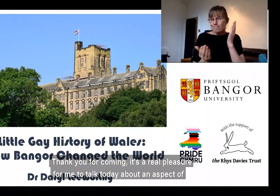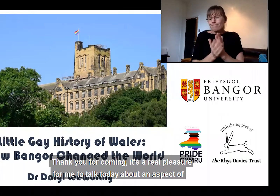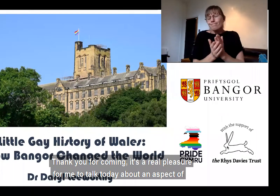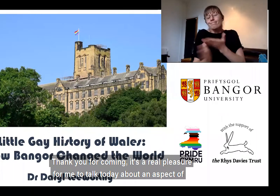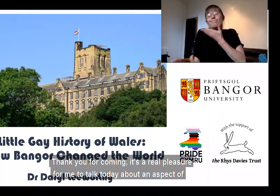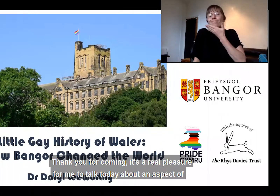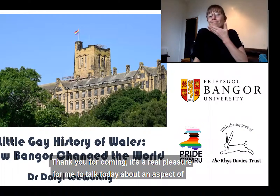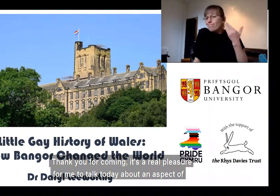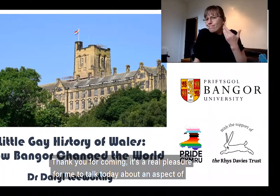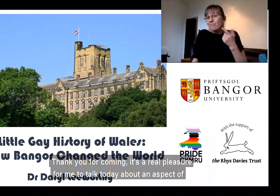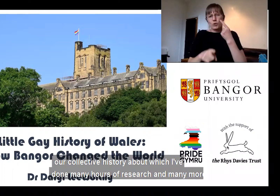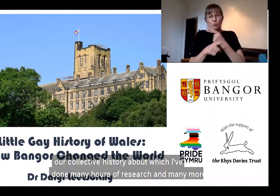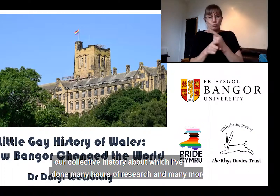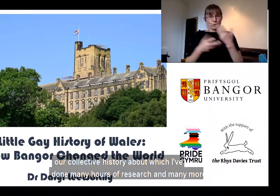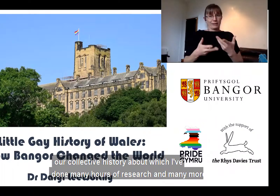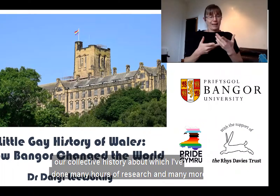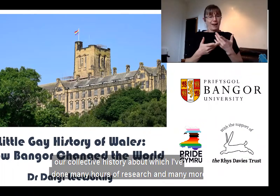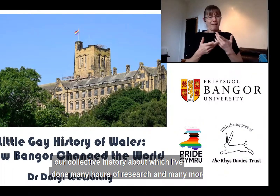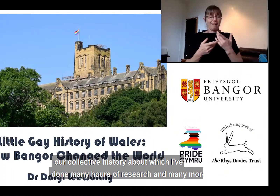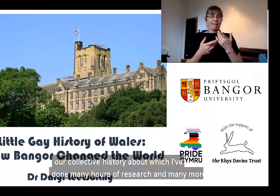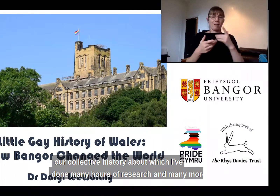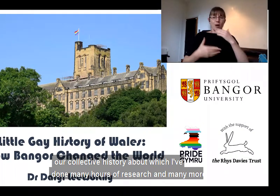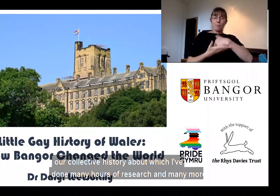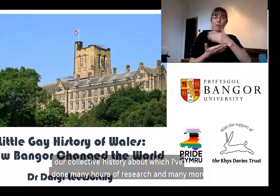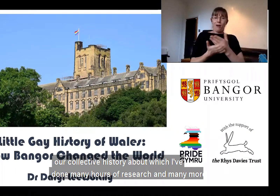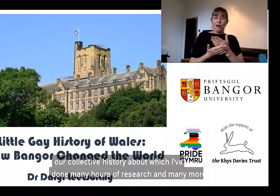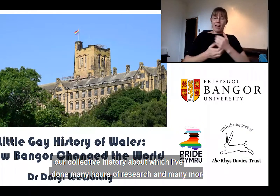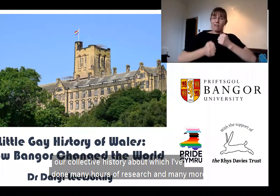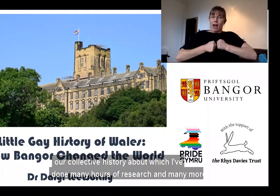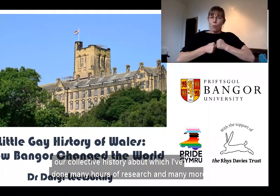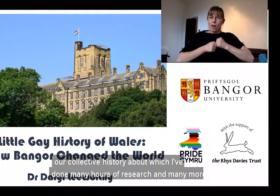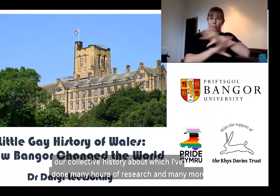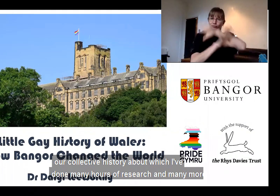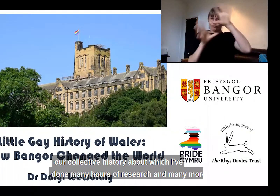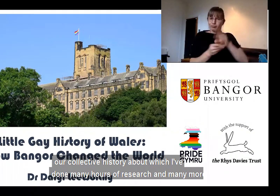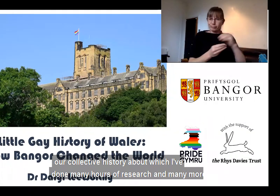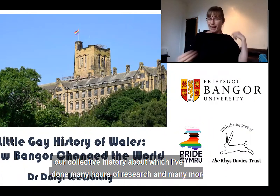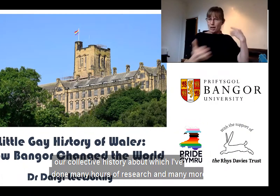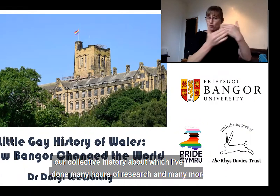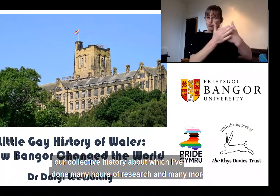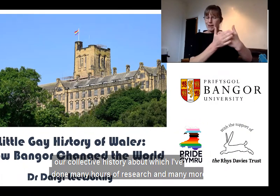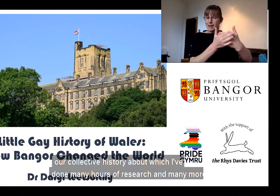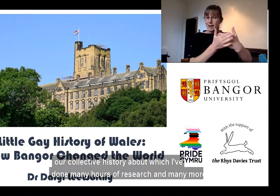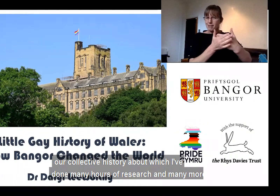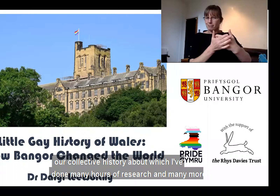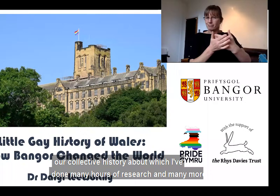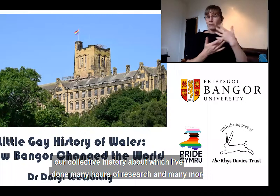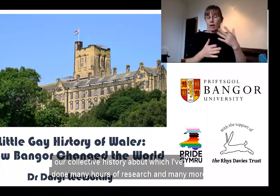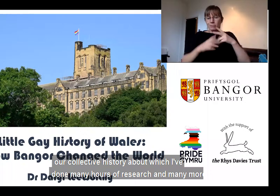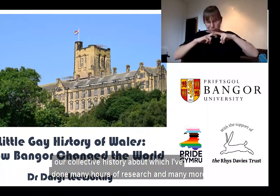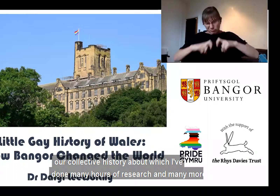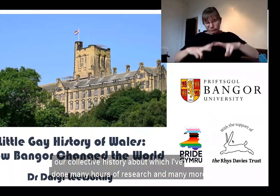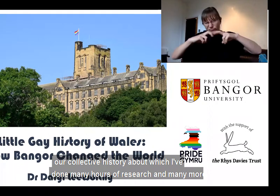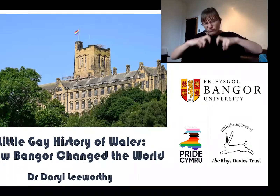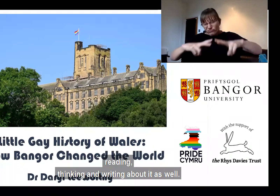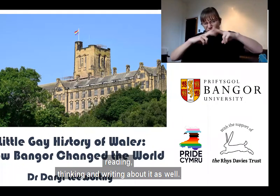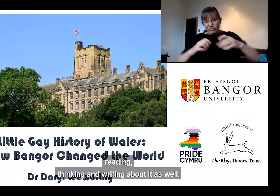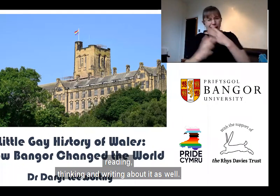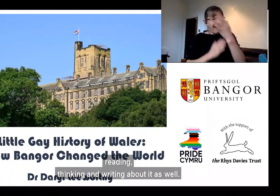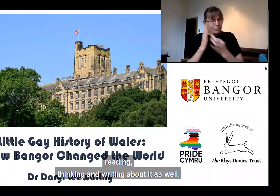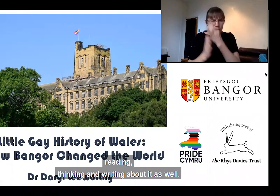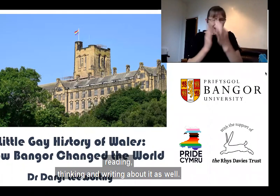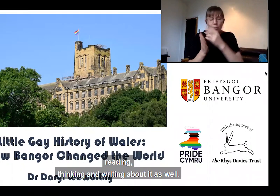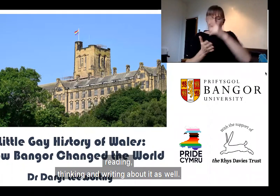me, actually, to talk today about an aspect of our collective history, about which I've done many hours of research and many more